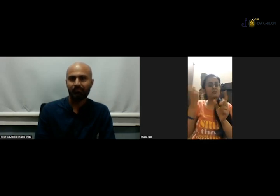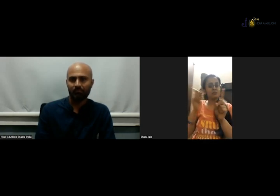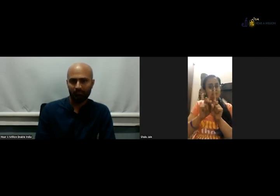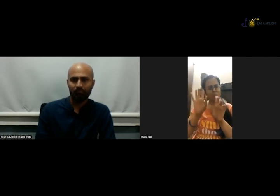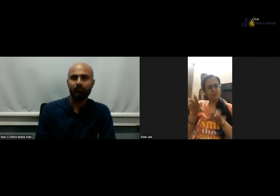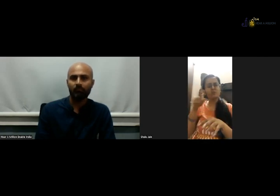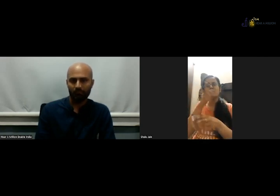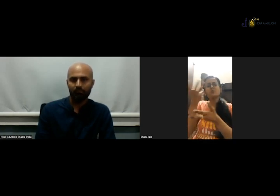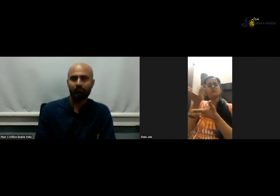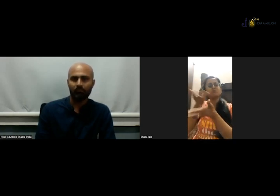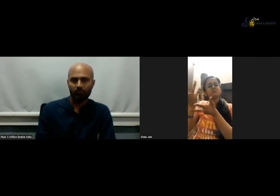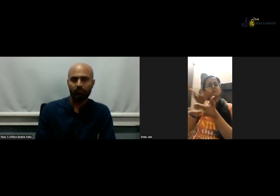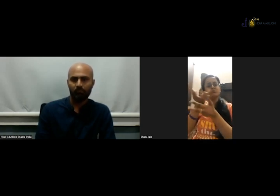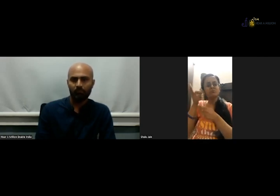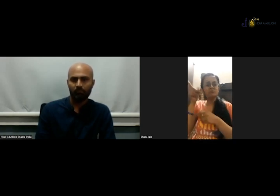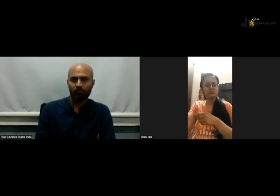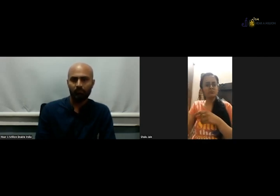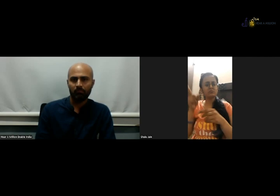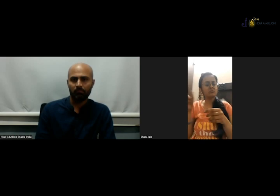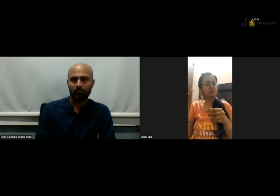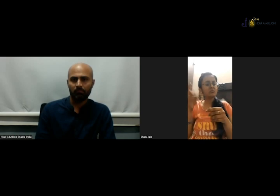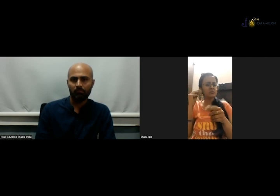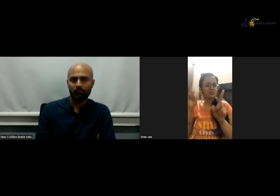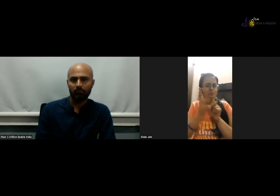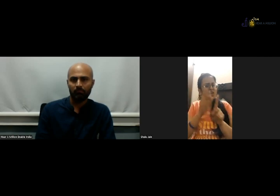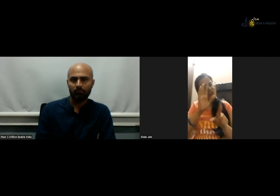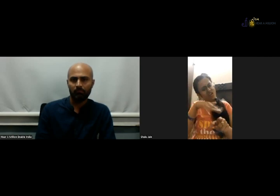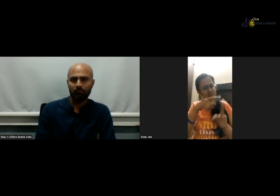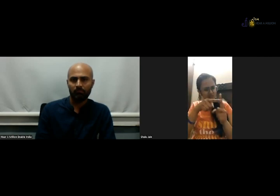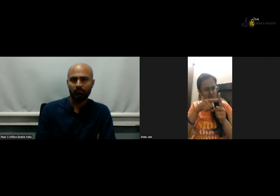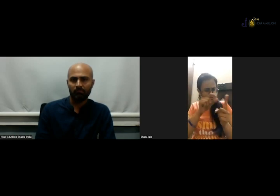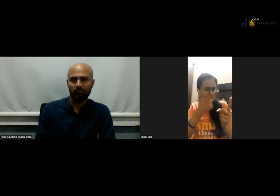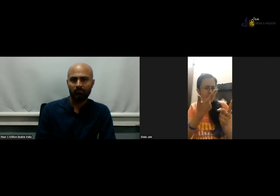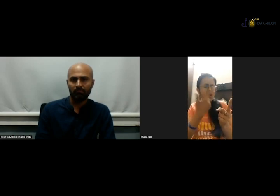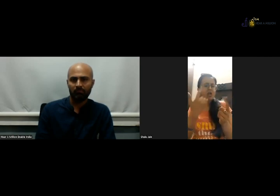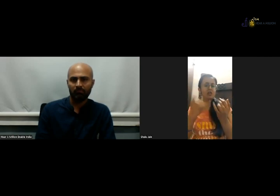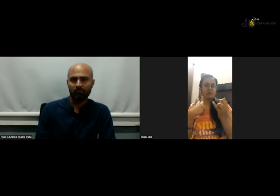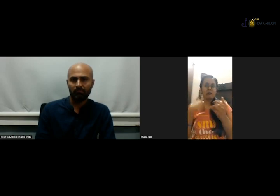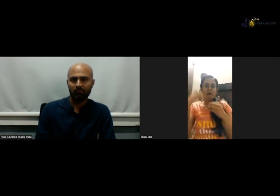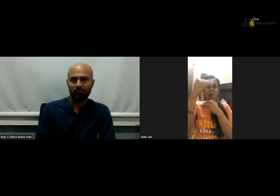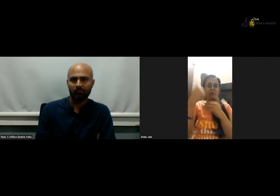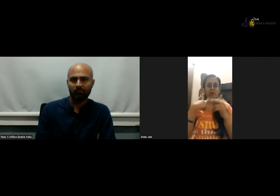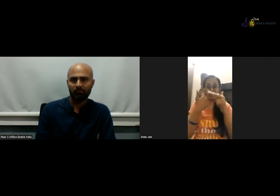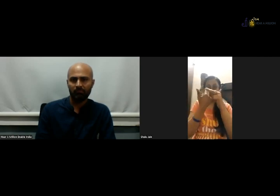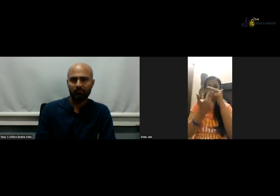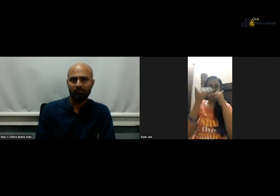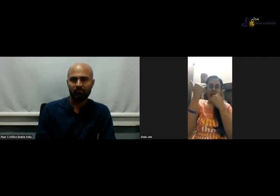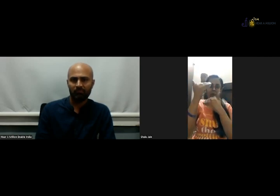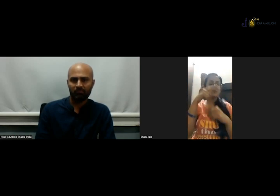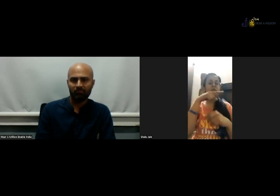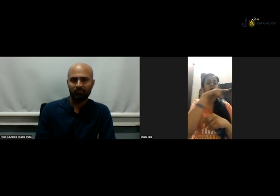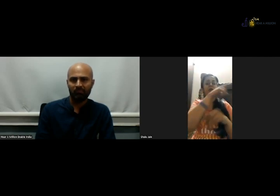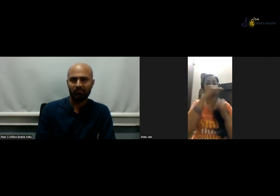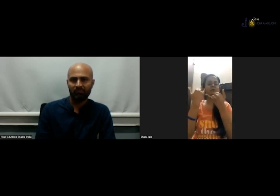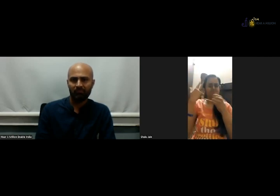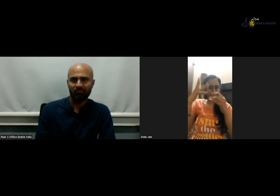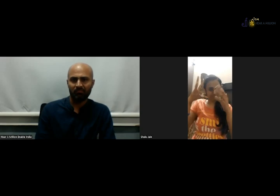So she had the other lawyer as well, other hearing lawyer, and she connected with her. We had a